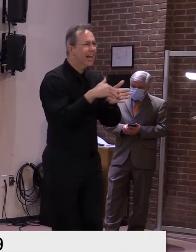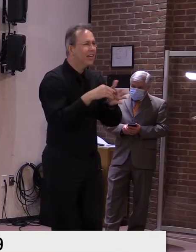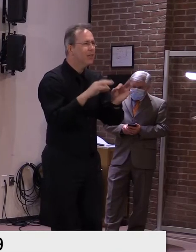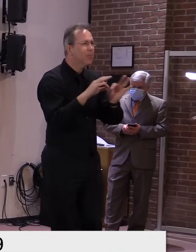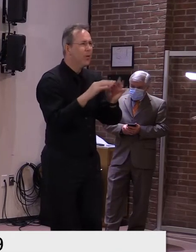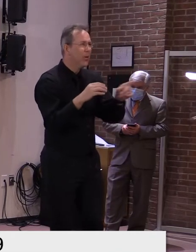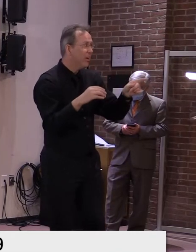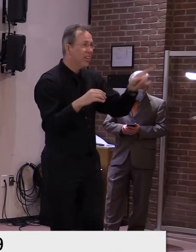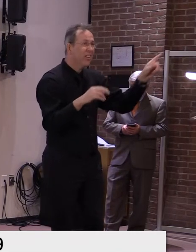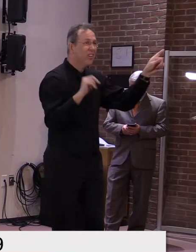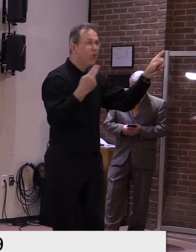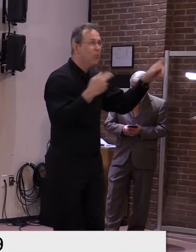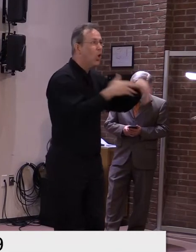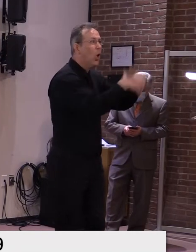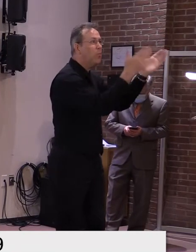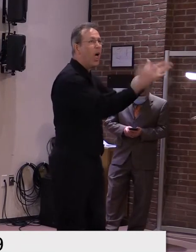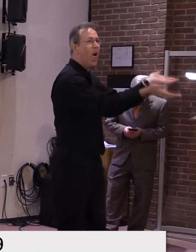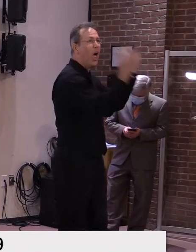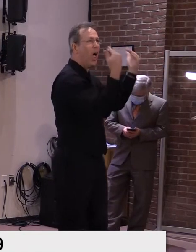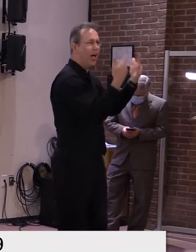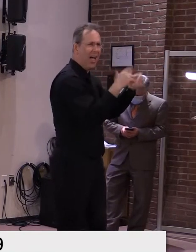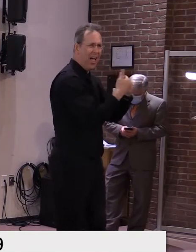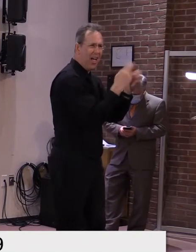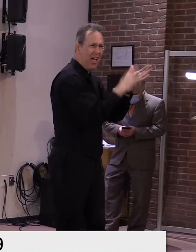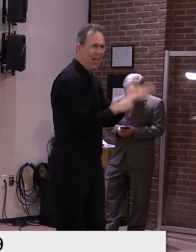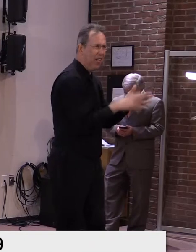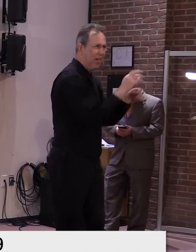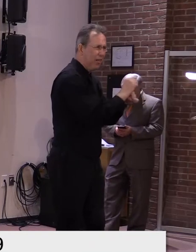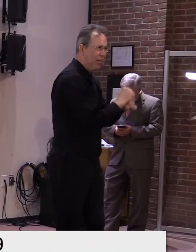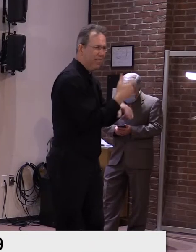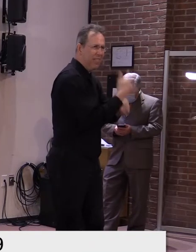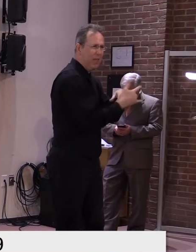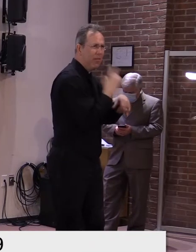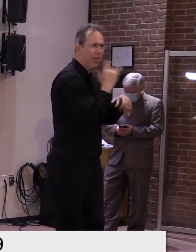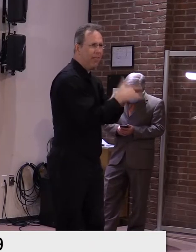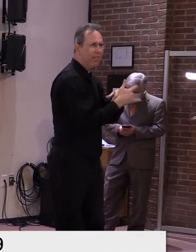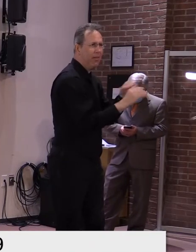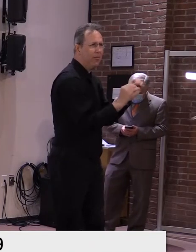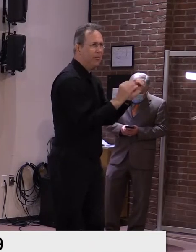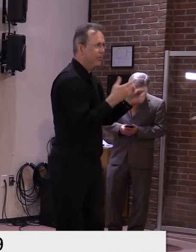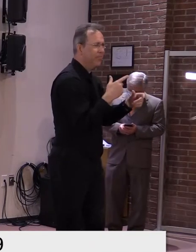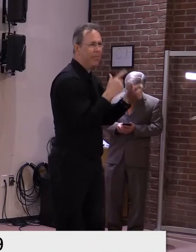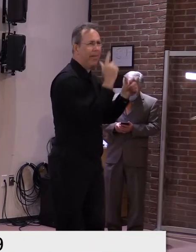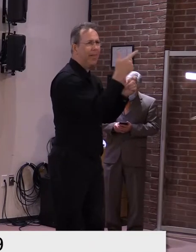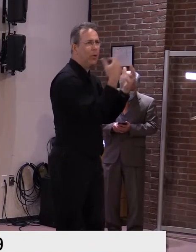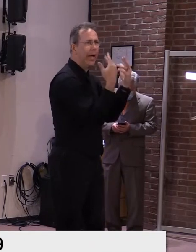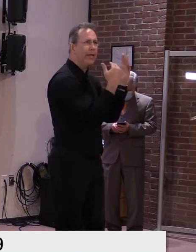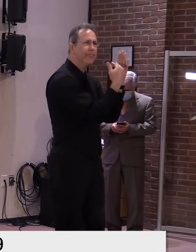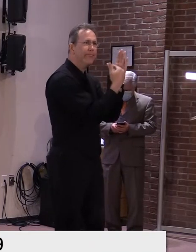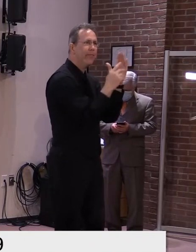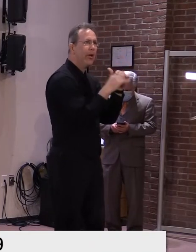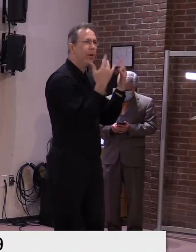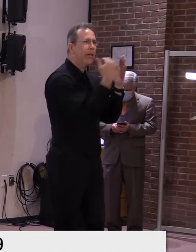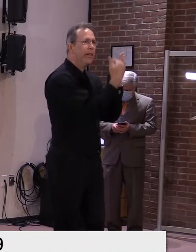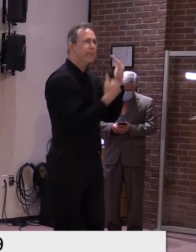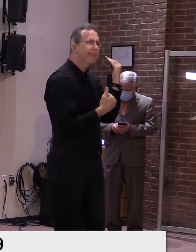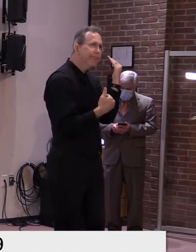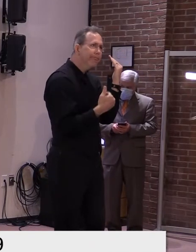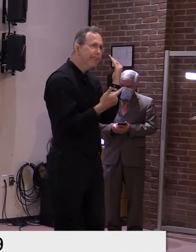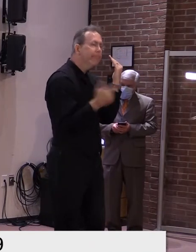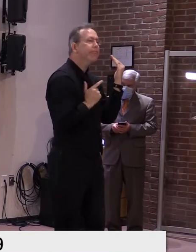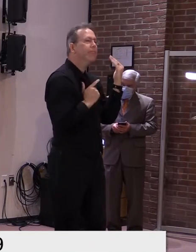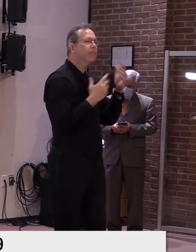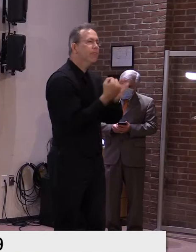it's all per capita. But I will say that our system, I believe, is more efficient because we